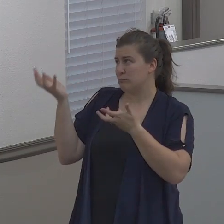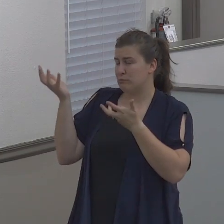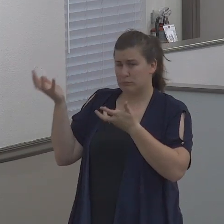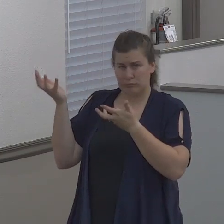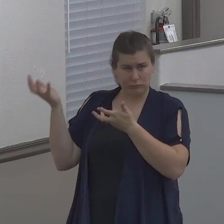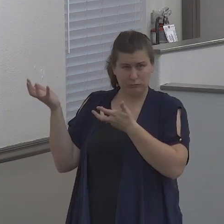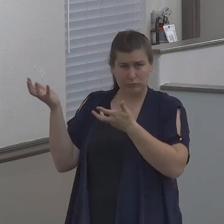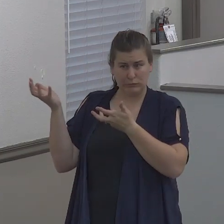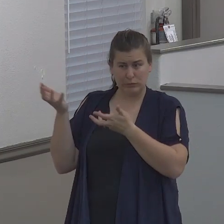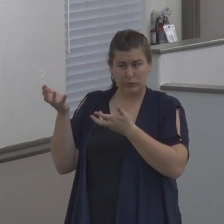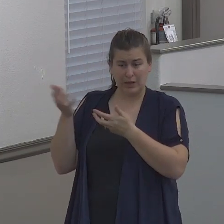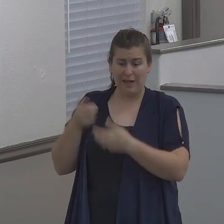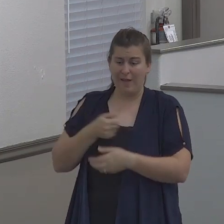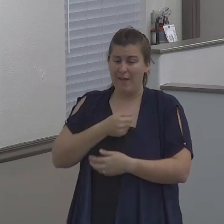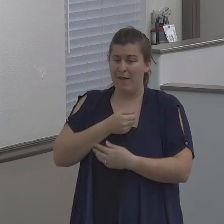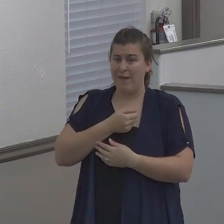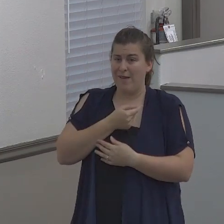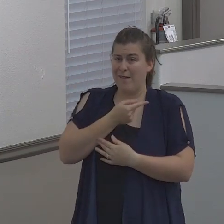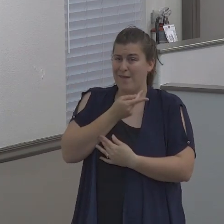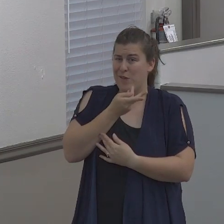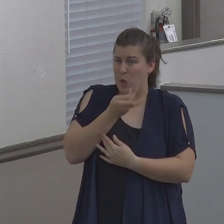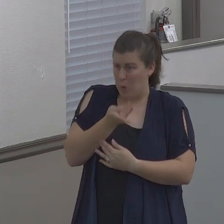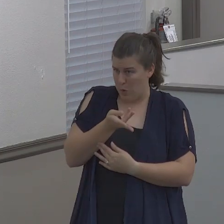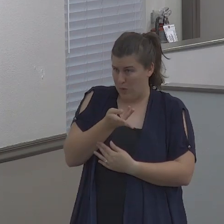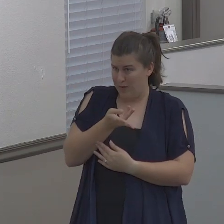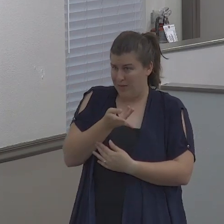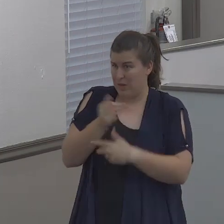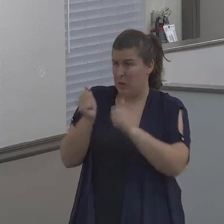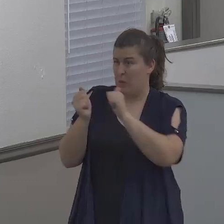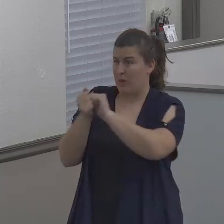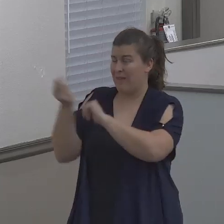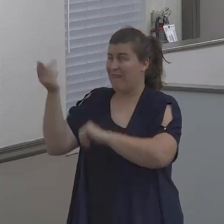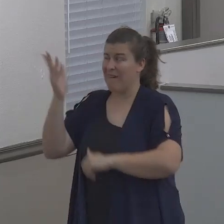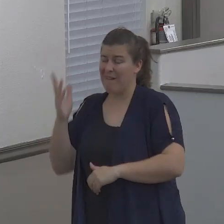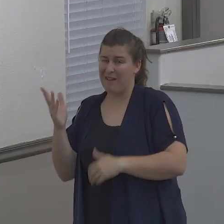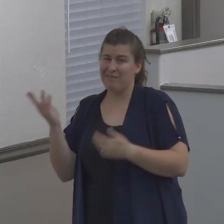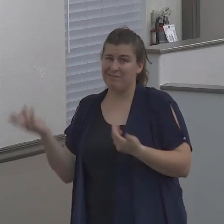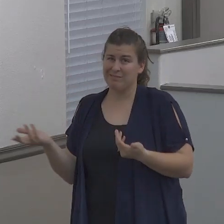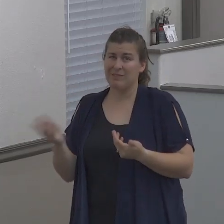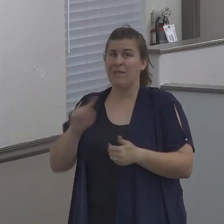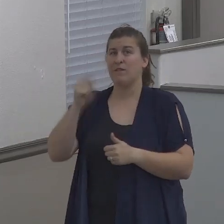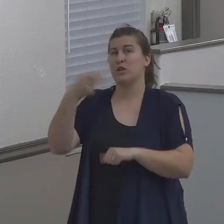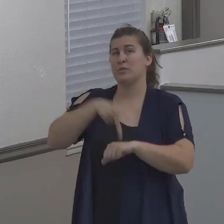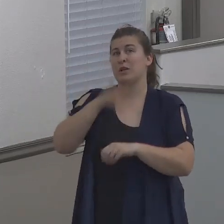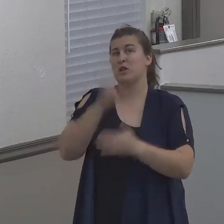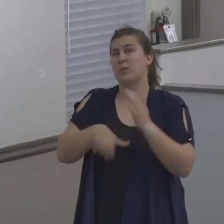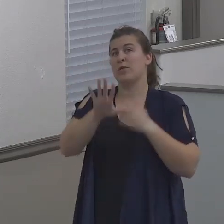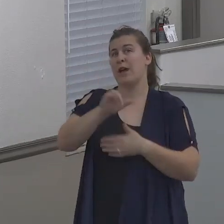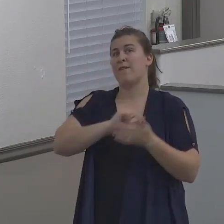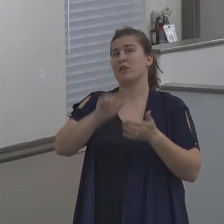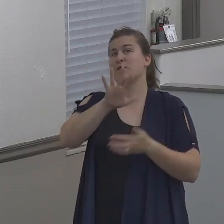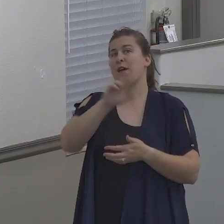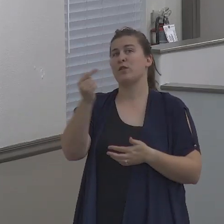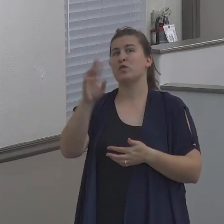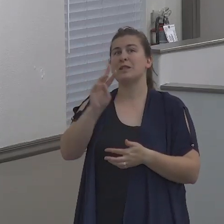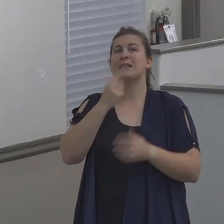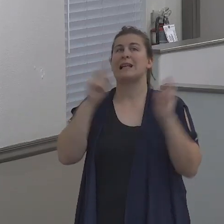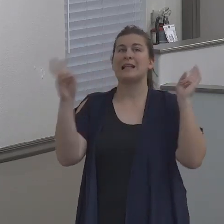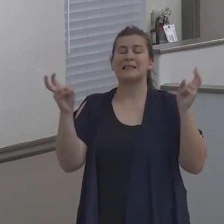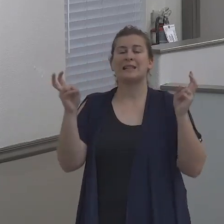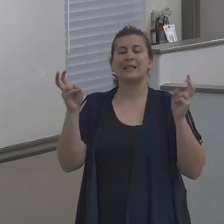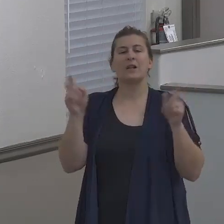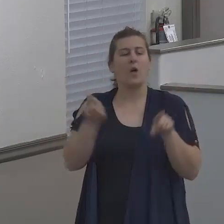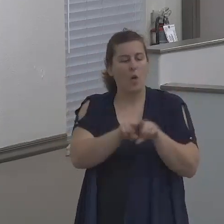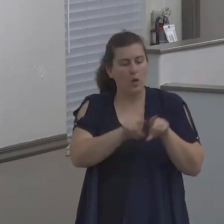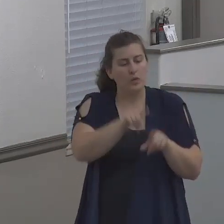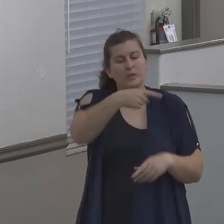likelihood didn't discuss any or very few of those things ever with God. In 1 Peter 5, look